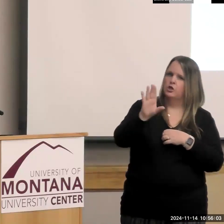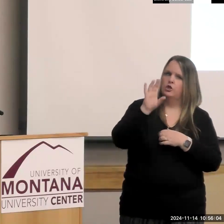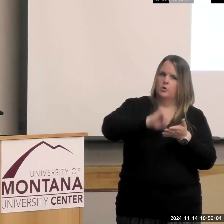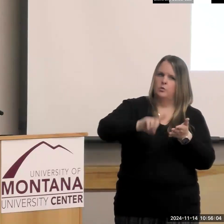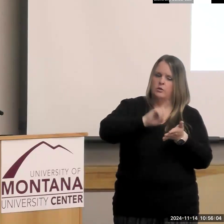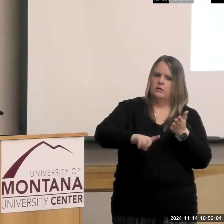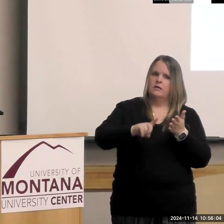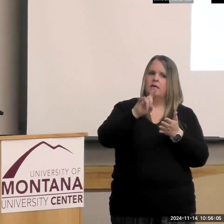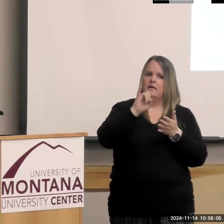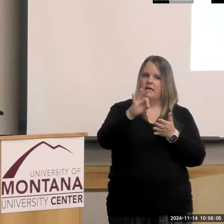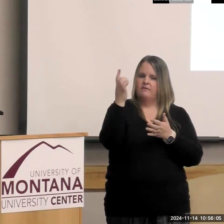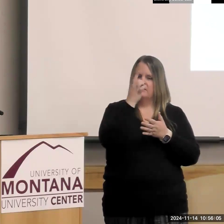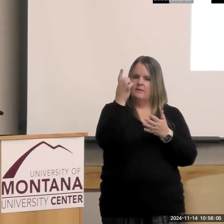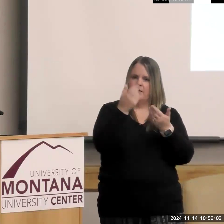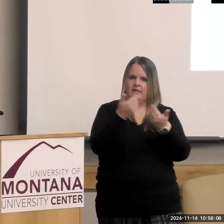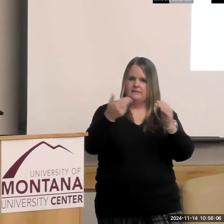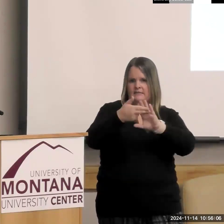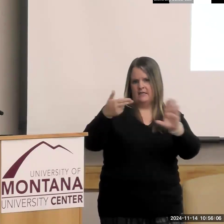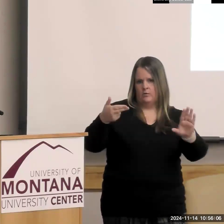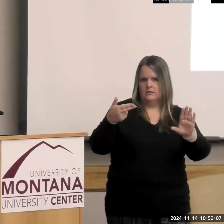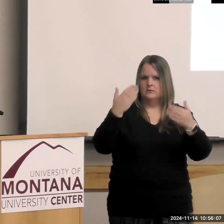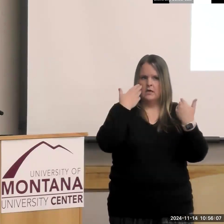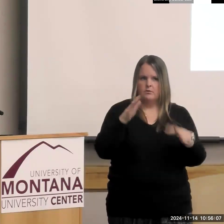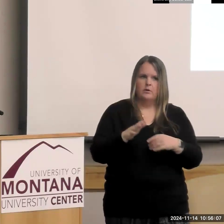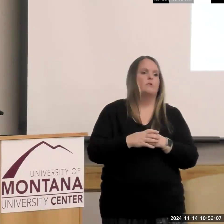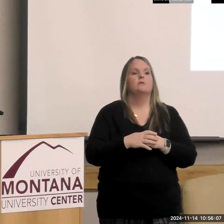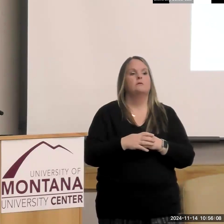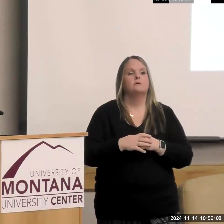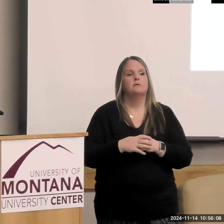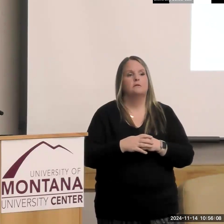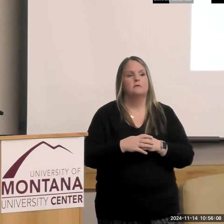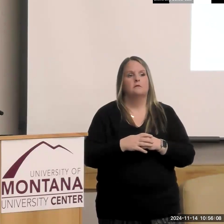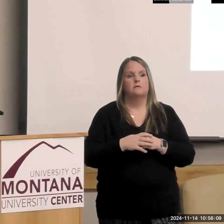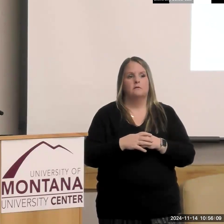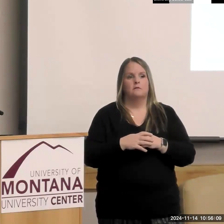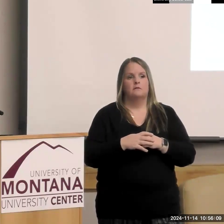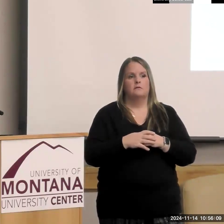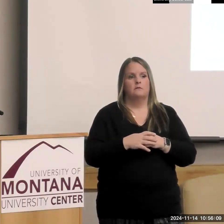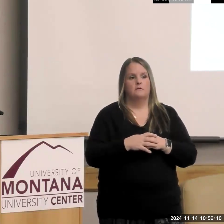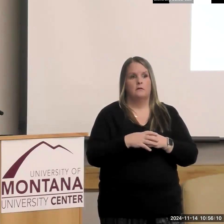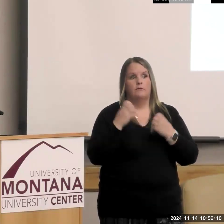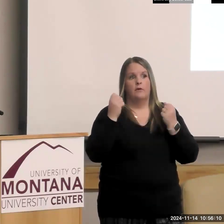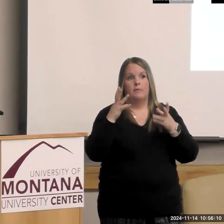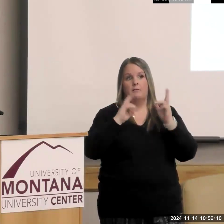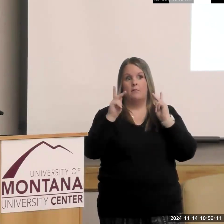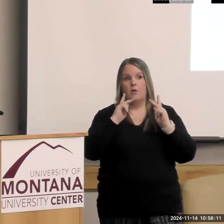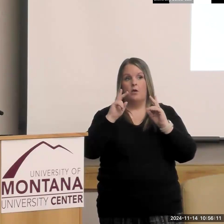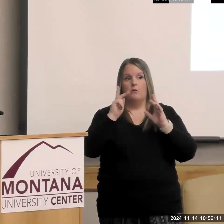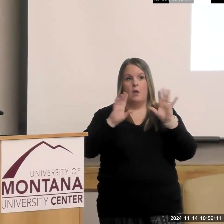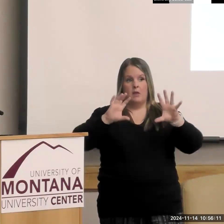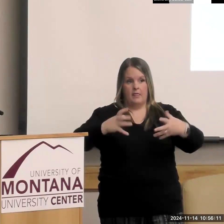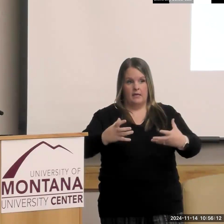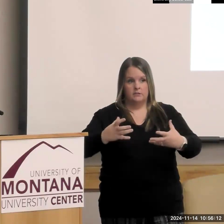if there was something that was distinguished there, right? And as is the case with populations outside of